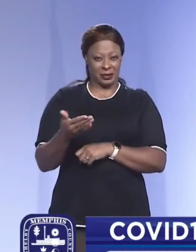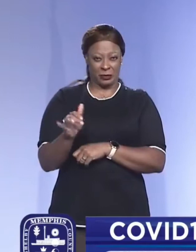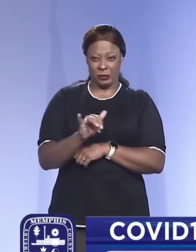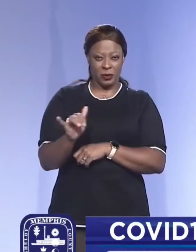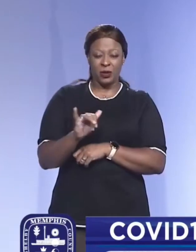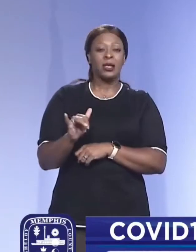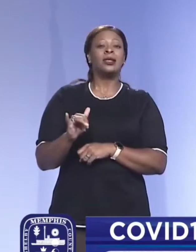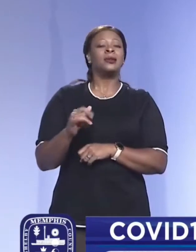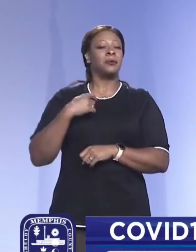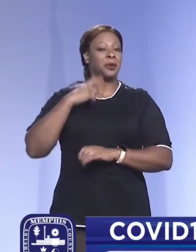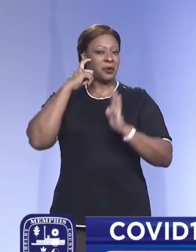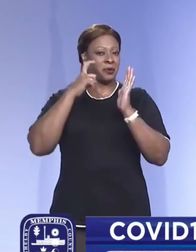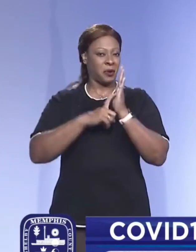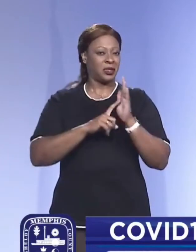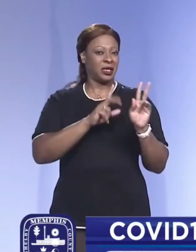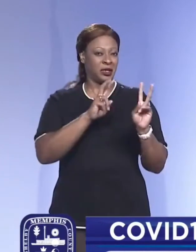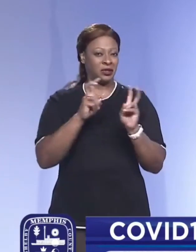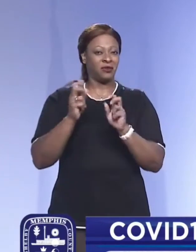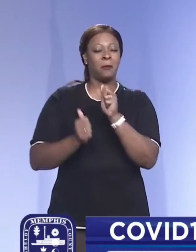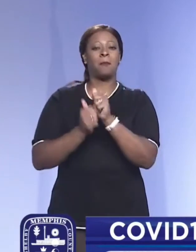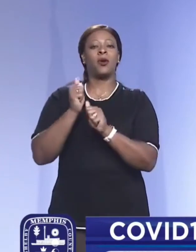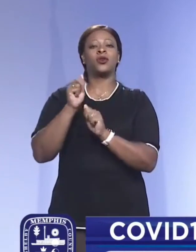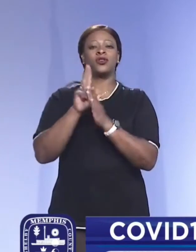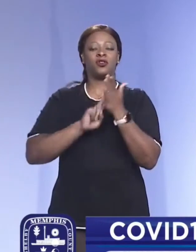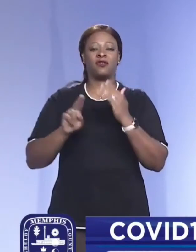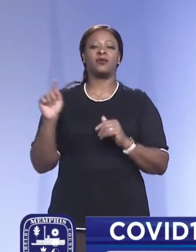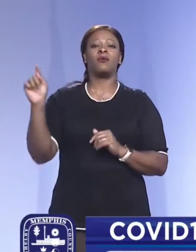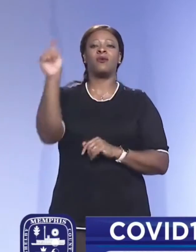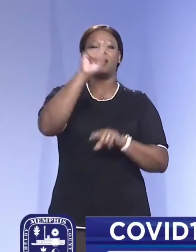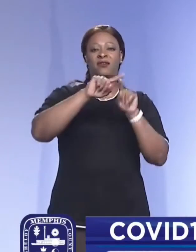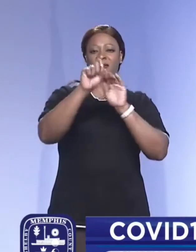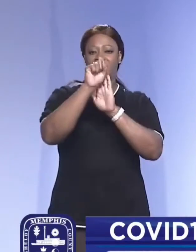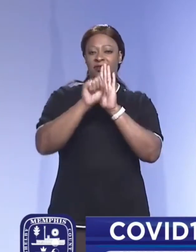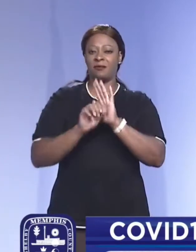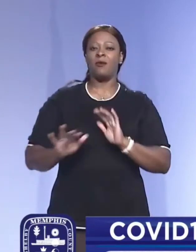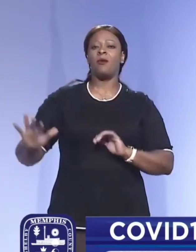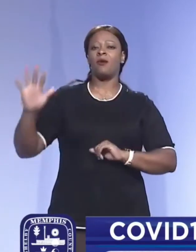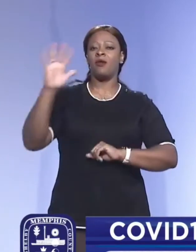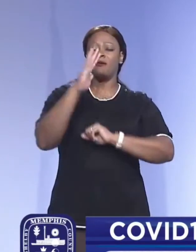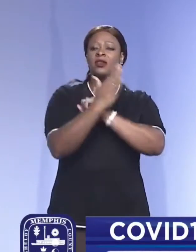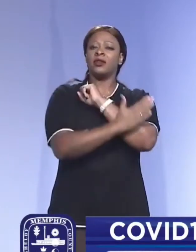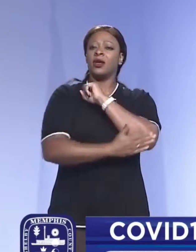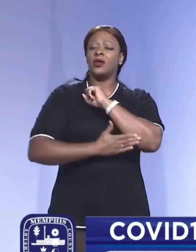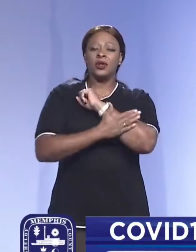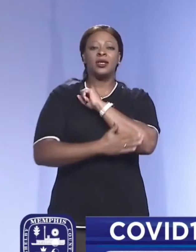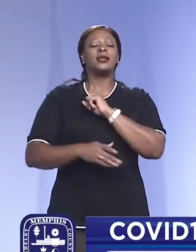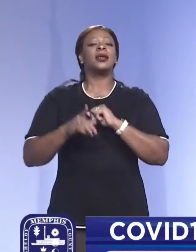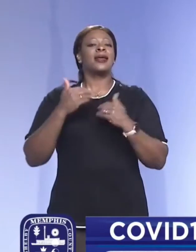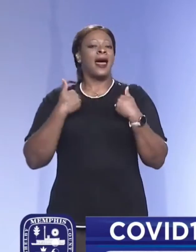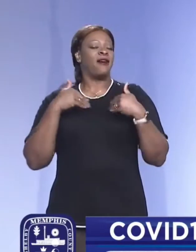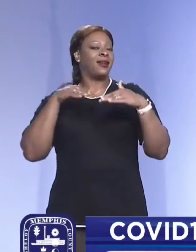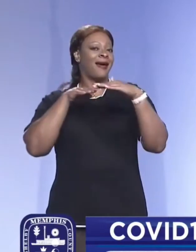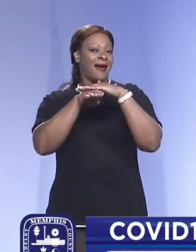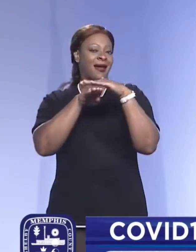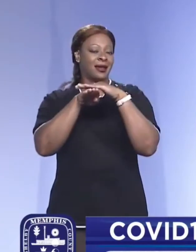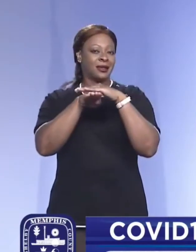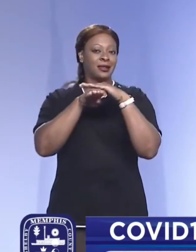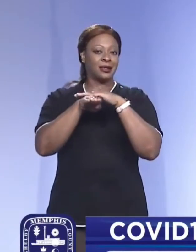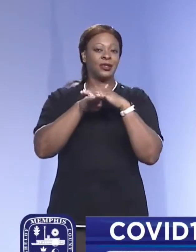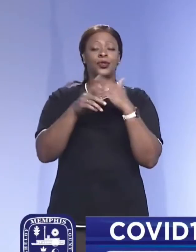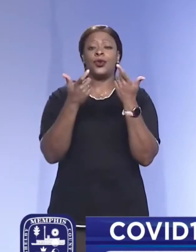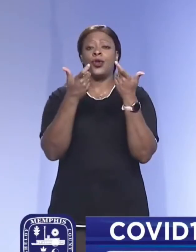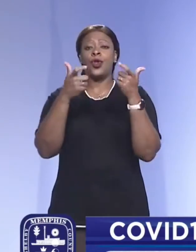is an issue for many universities around the state and around the country, is access to